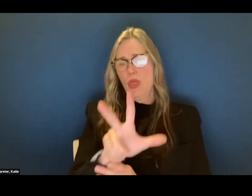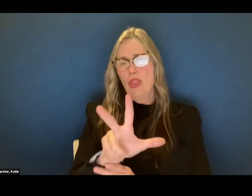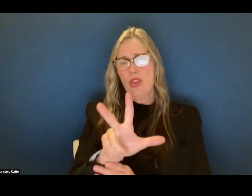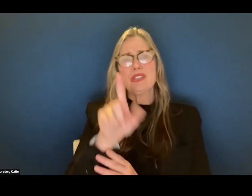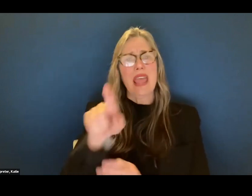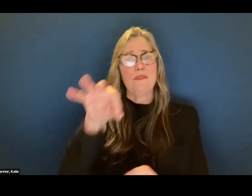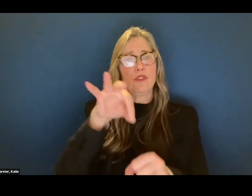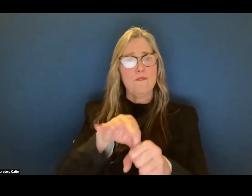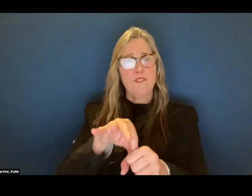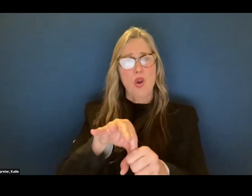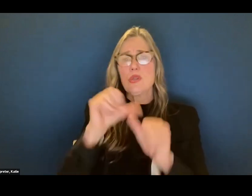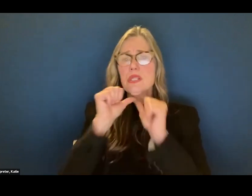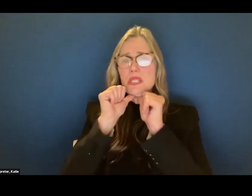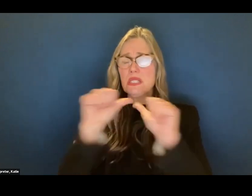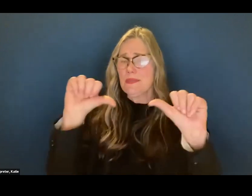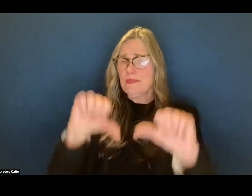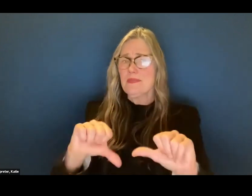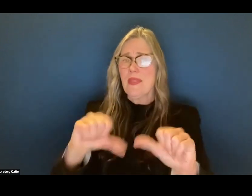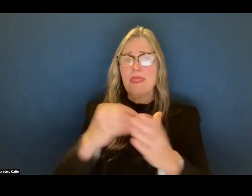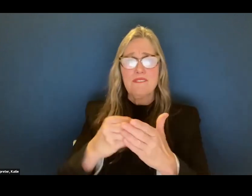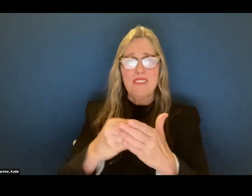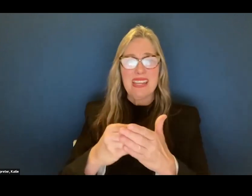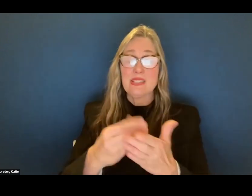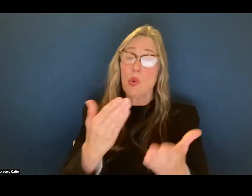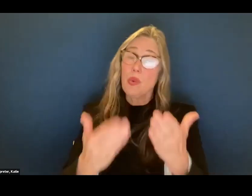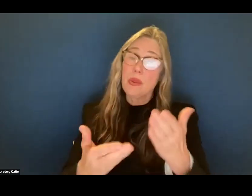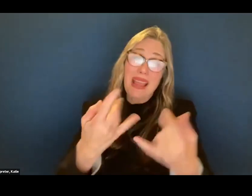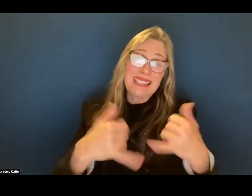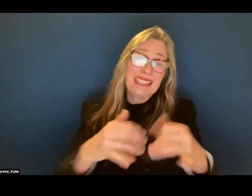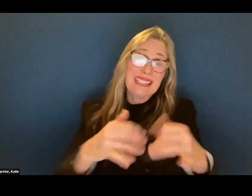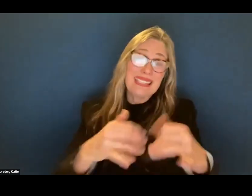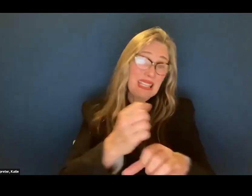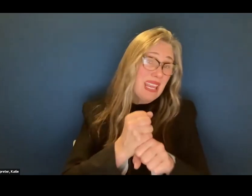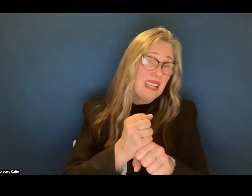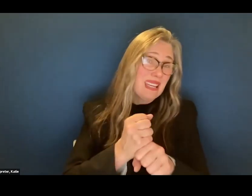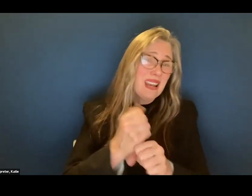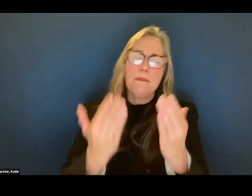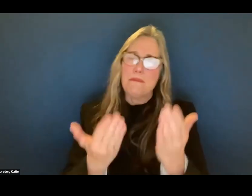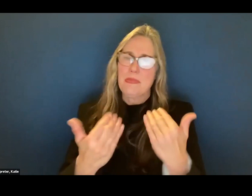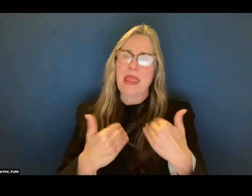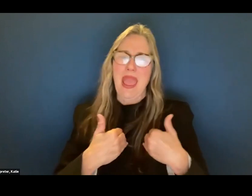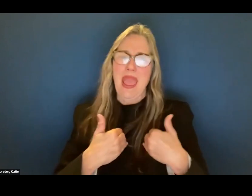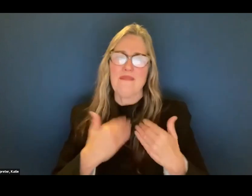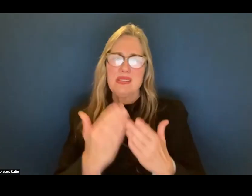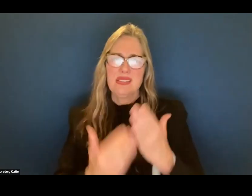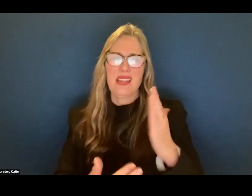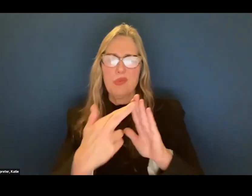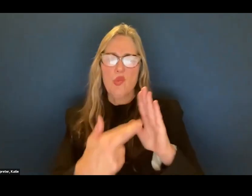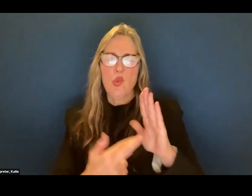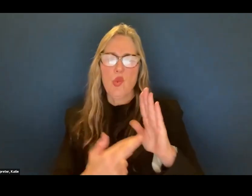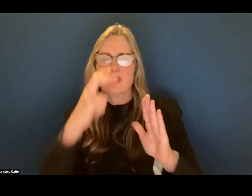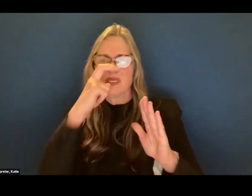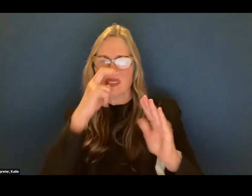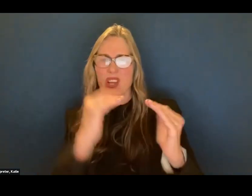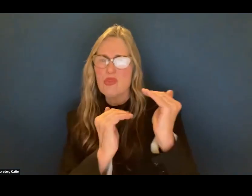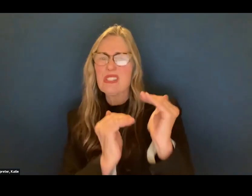getting that funding after all, but there might be some restrictions put on it if we do receive it. Okay, next slide.